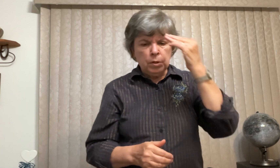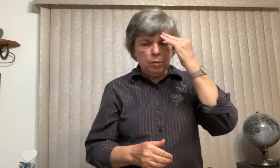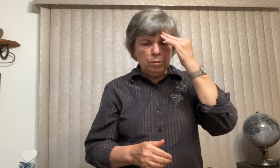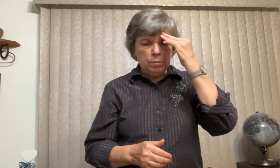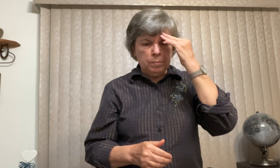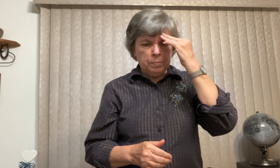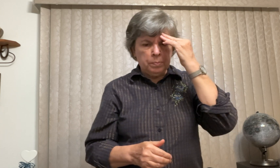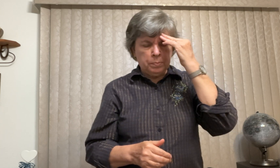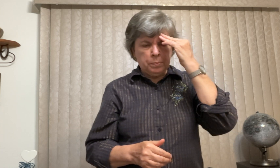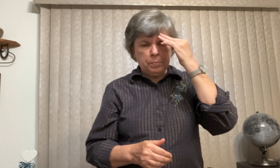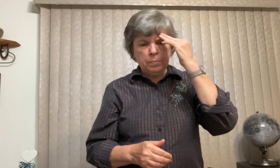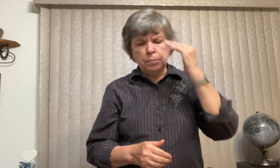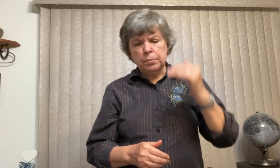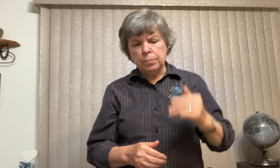known.